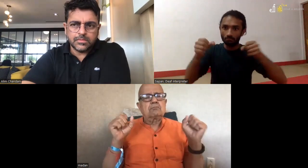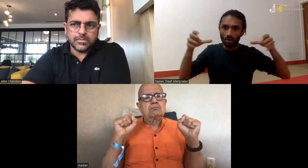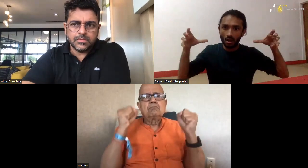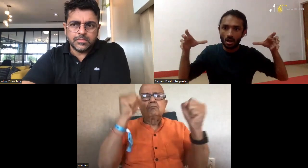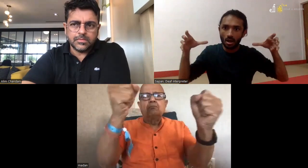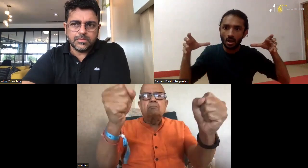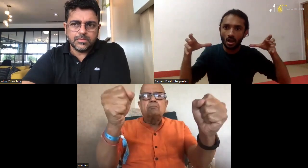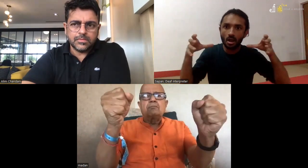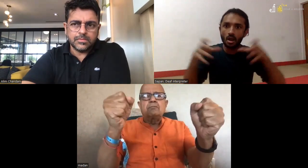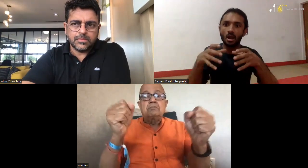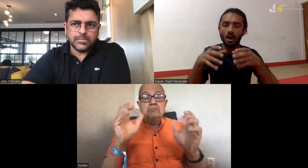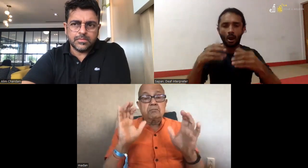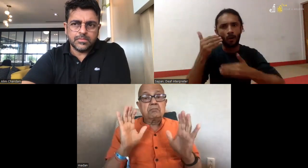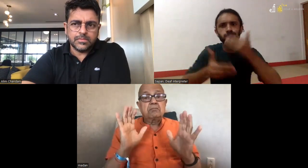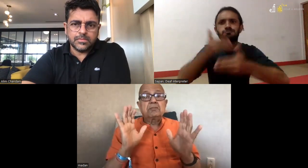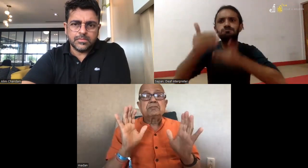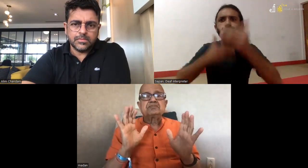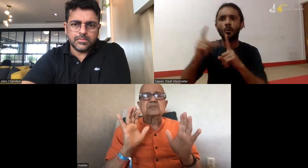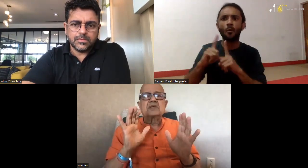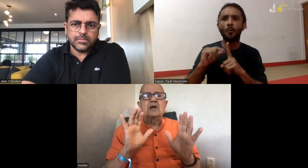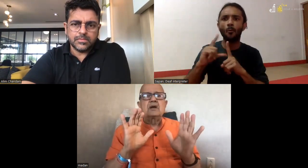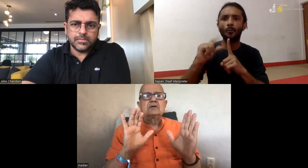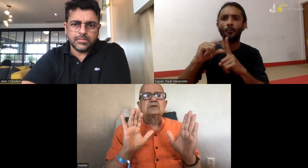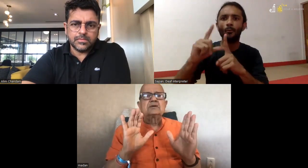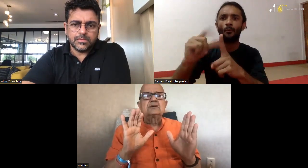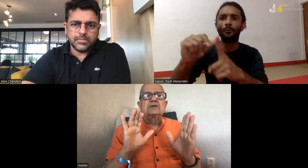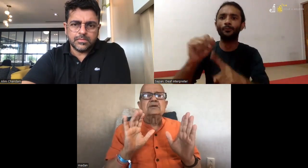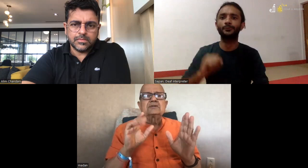Let's talk about deaf colleges.